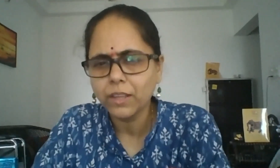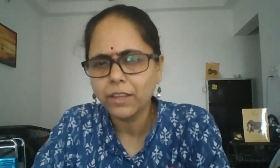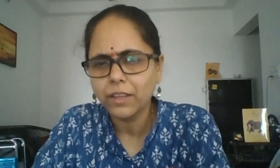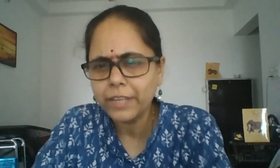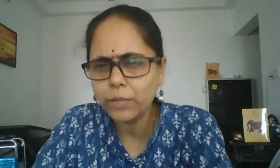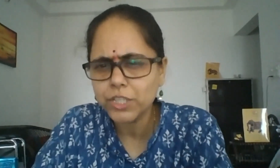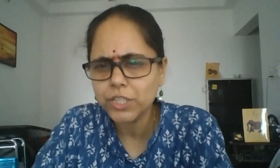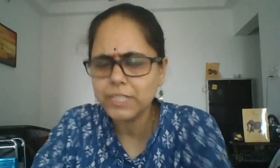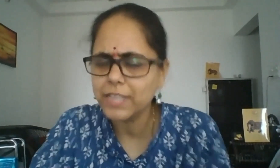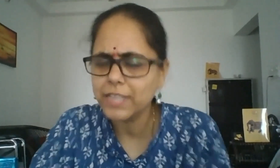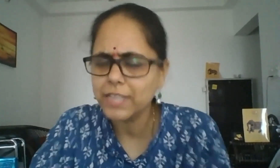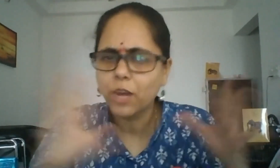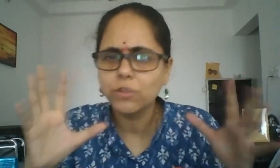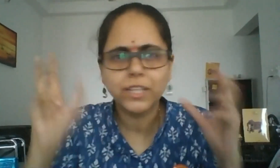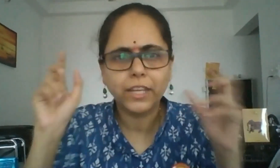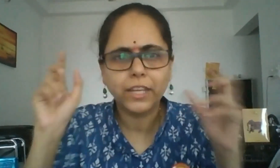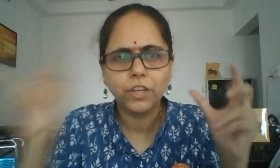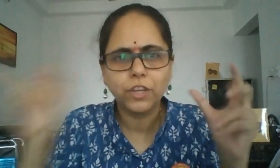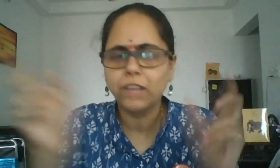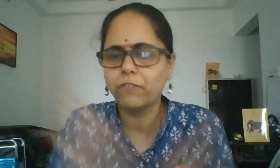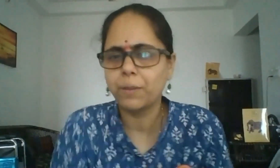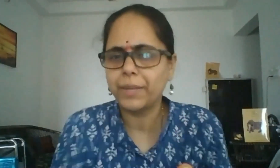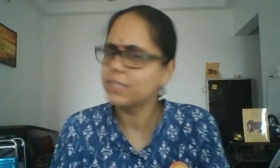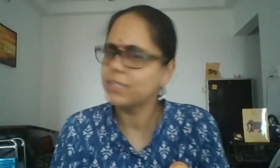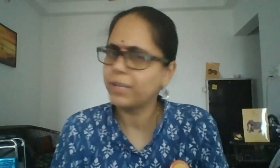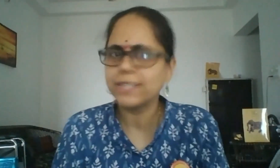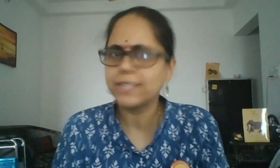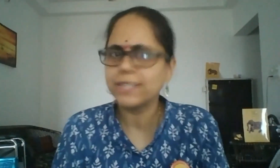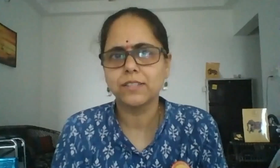Any questions, any doubts in any of the alphabets, please ask.